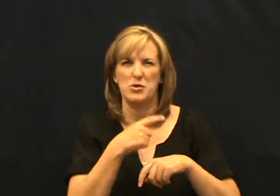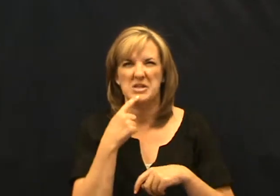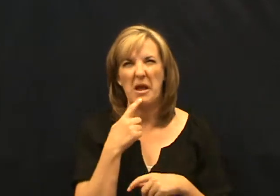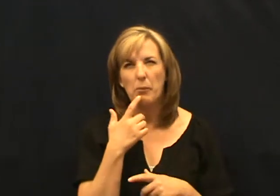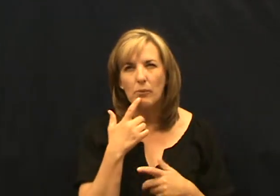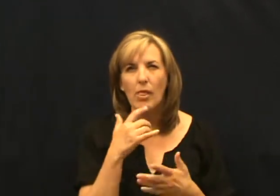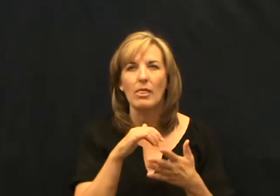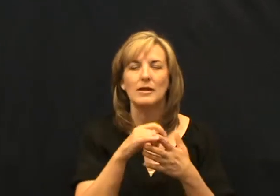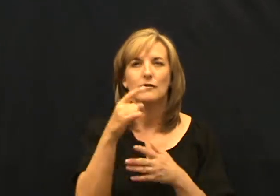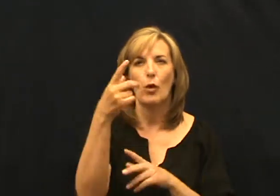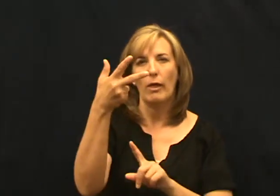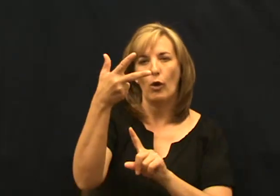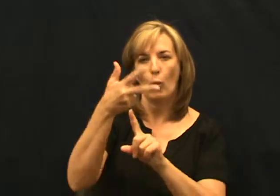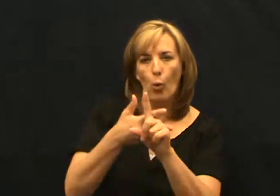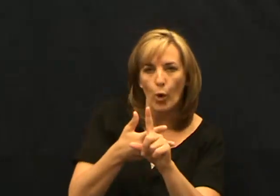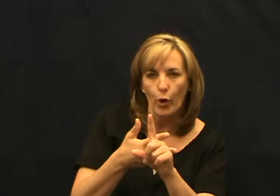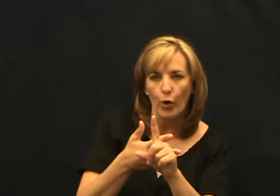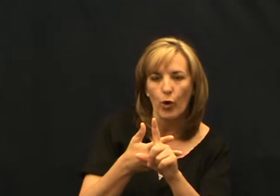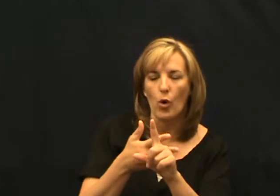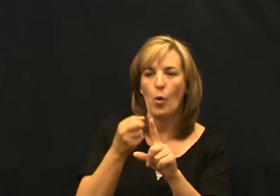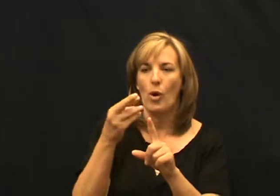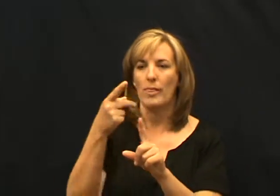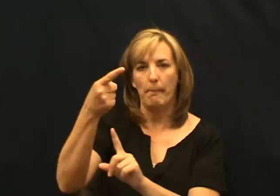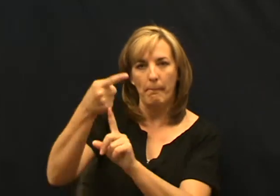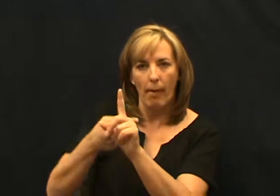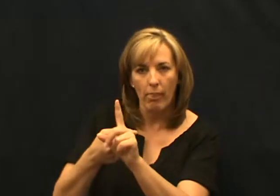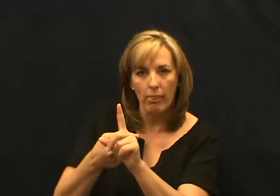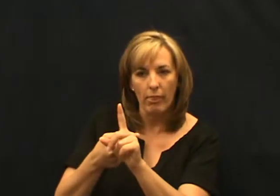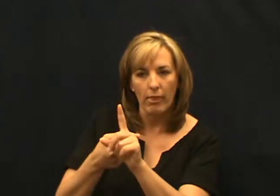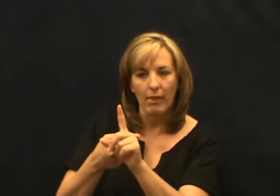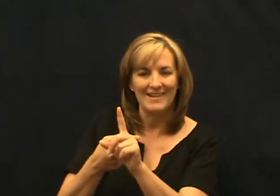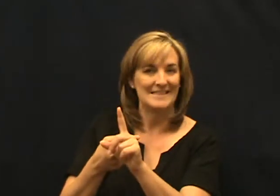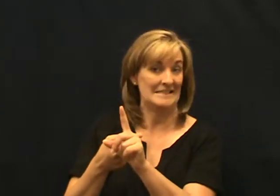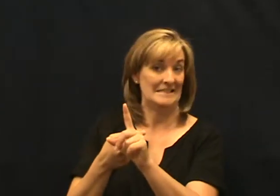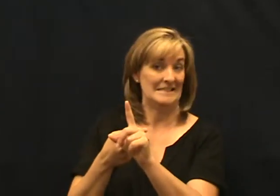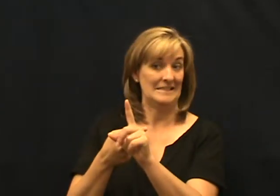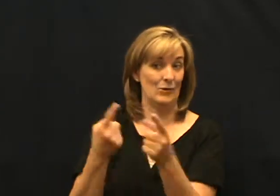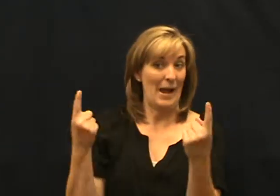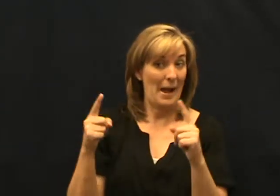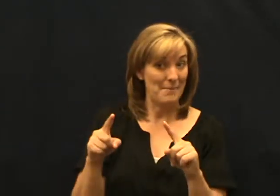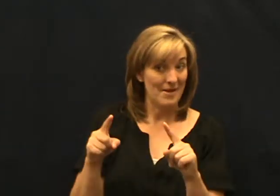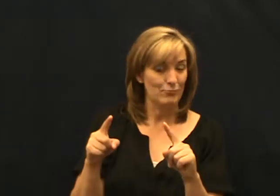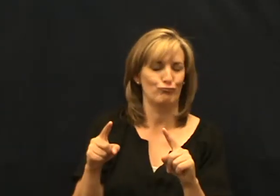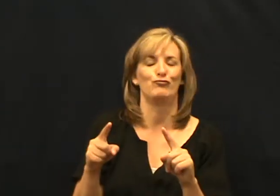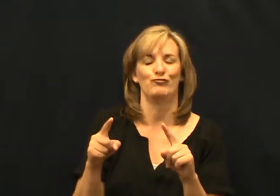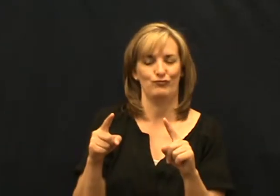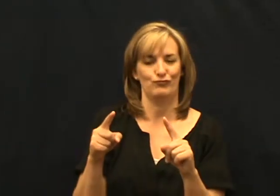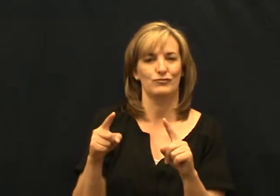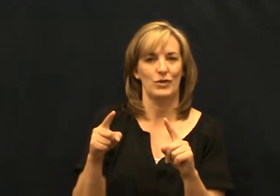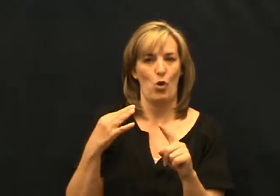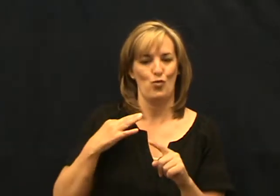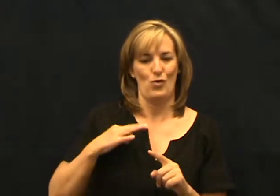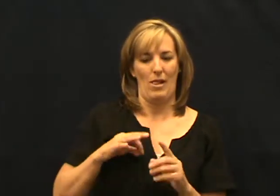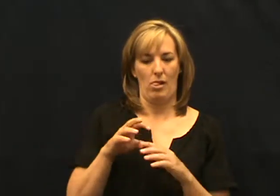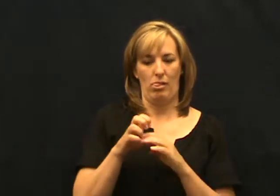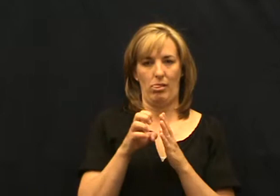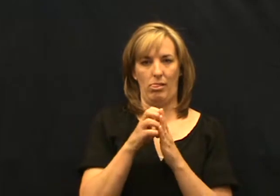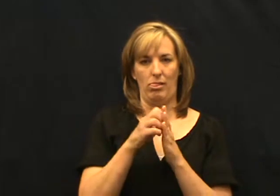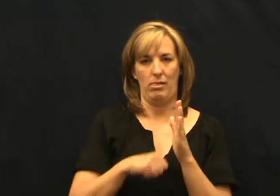ended, or the month ended, number one, you will lose points, and the reason for that is because